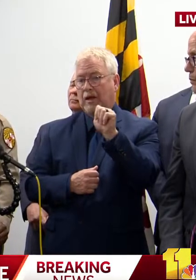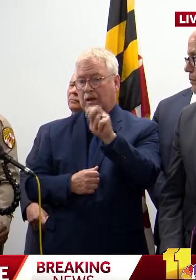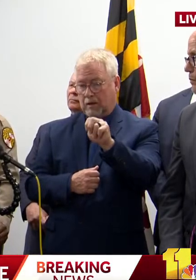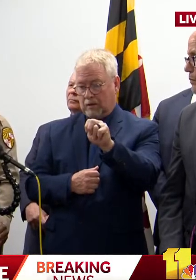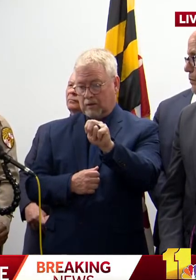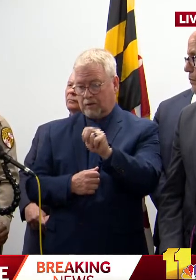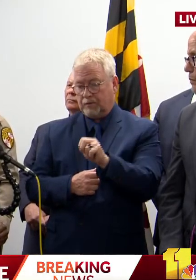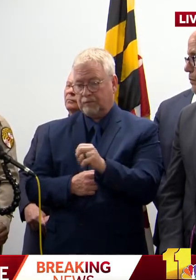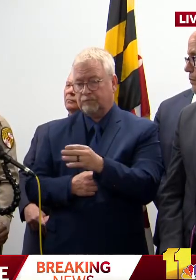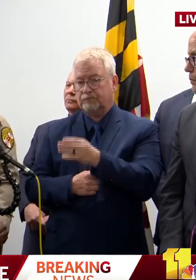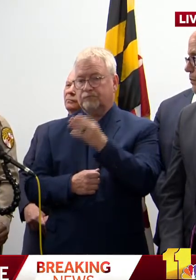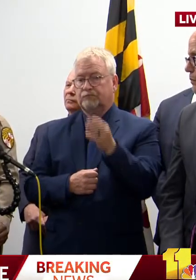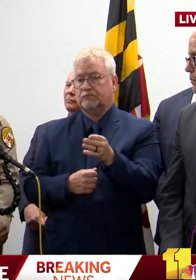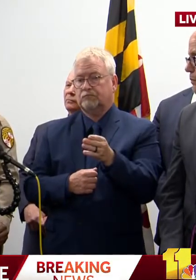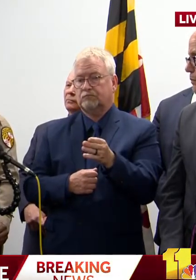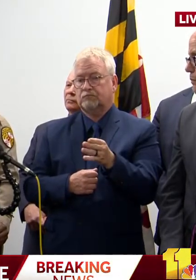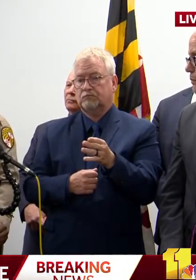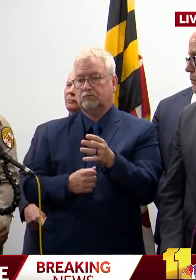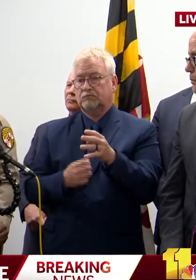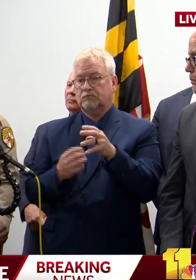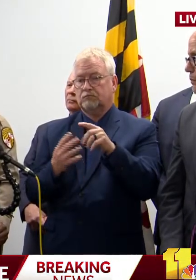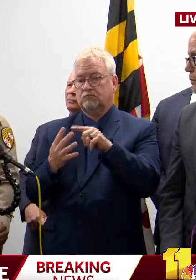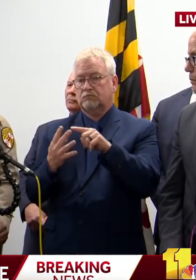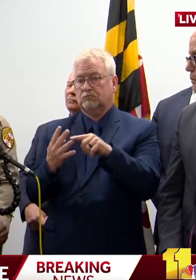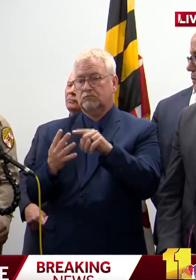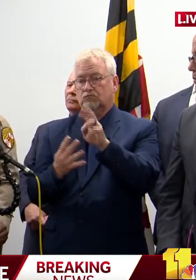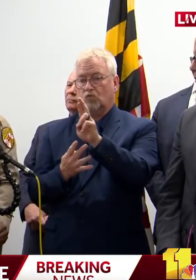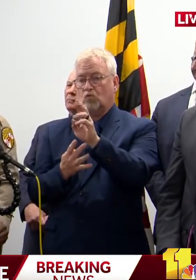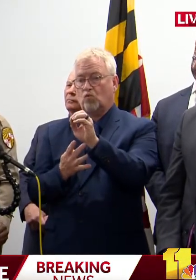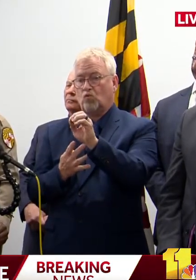Dorlian, is two middle names,